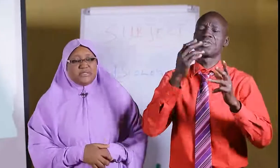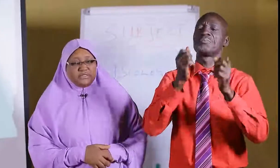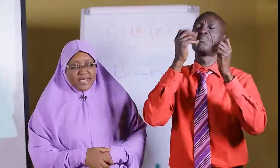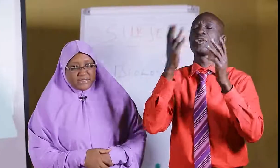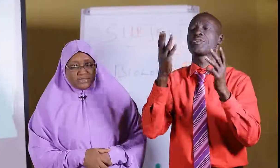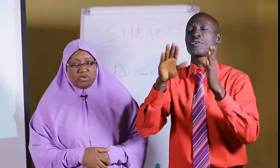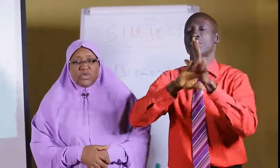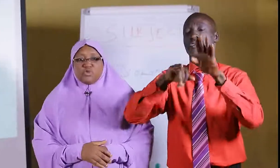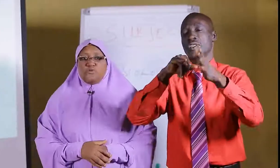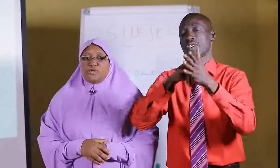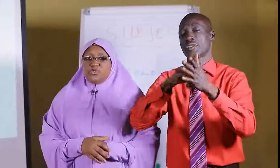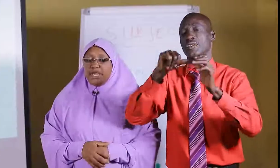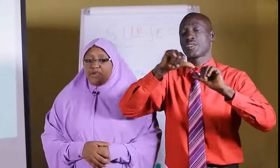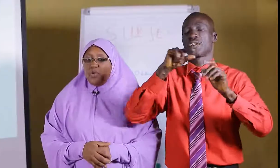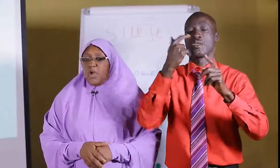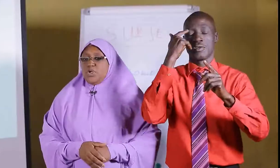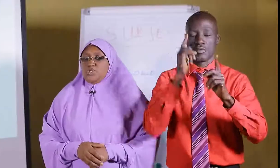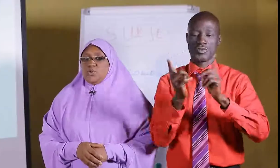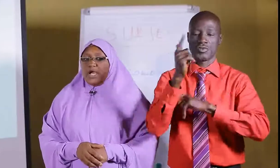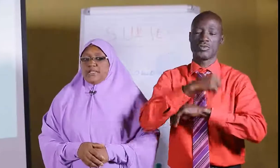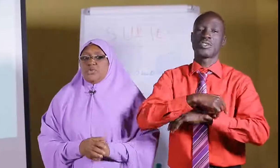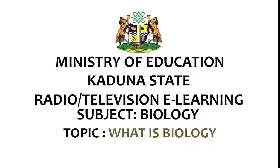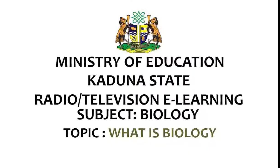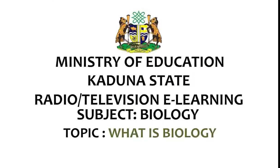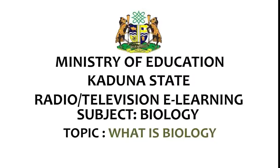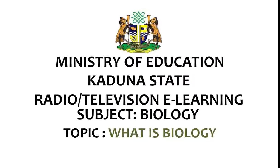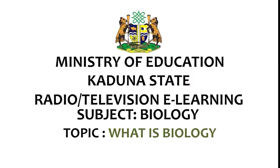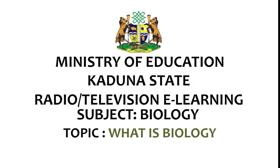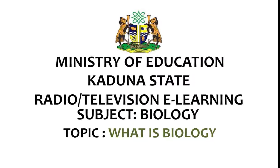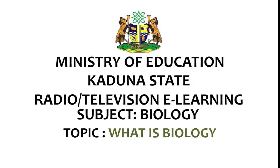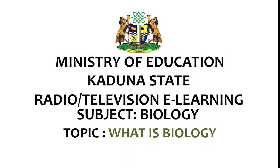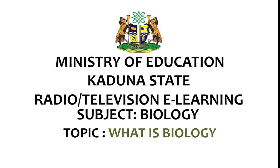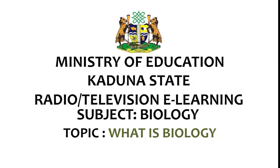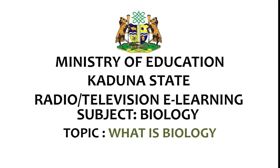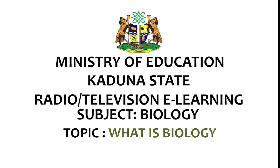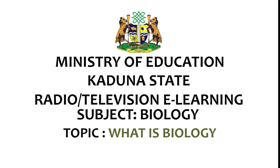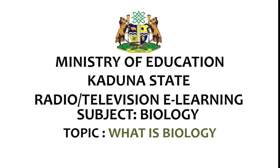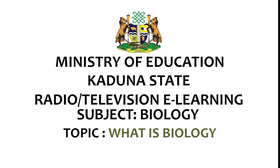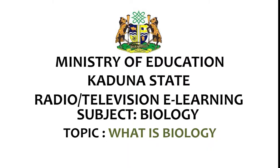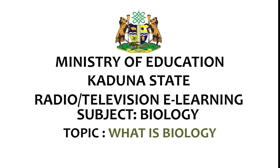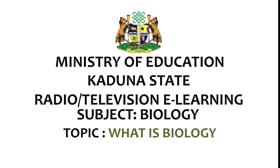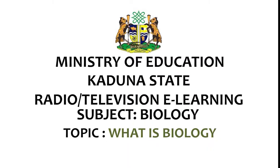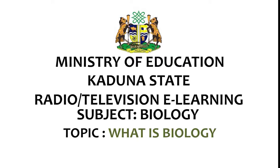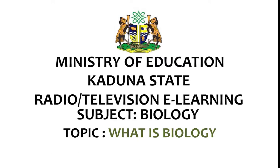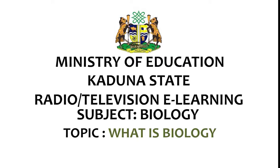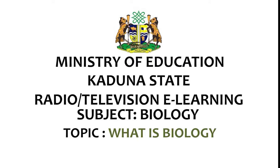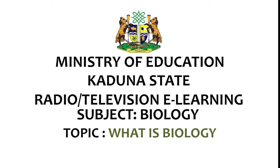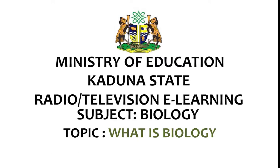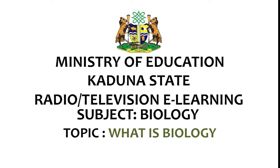topic, science. So for today, we are going to look at what is biology. That is our